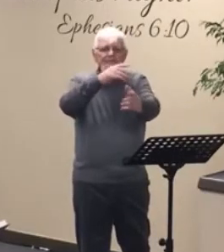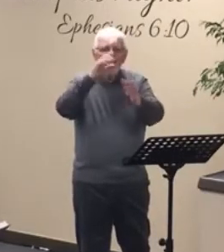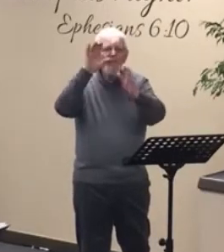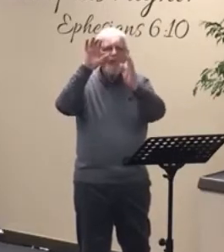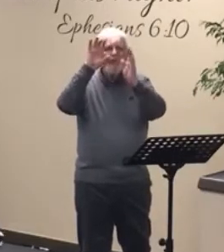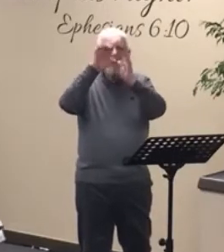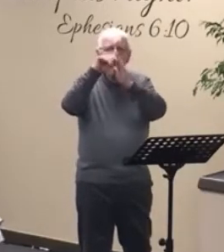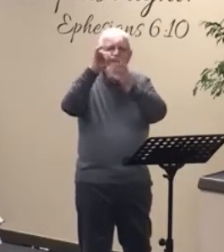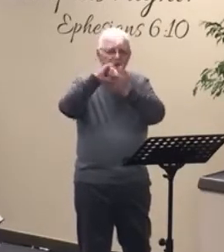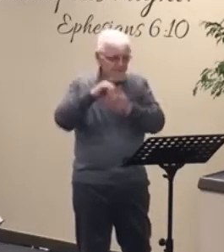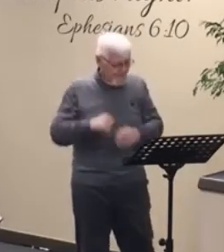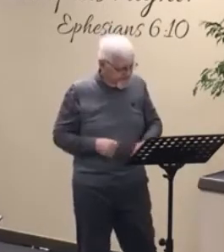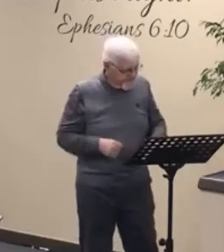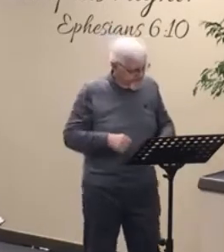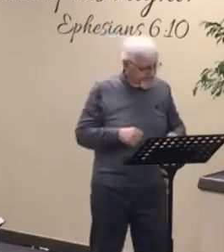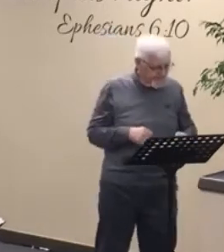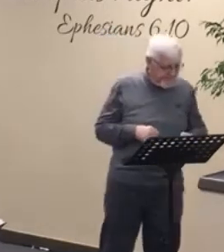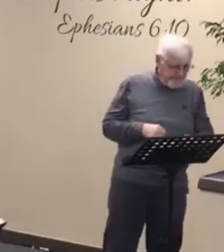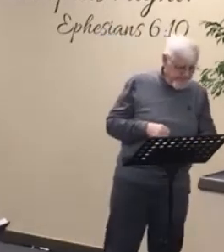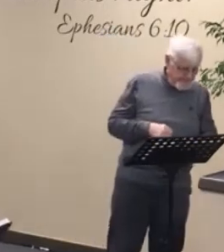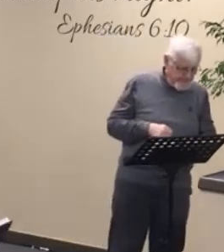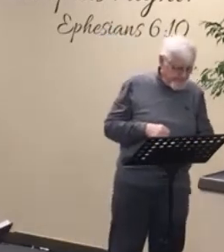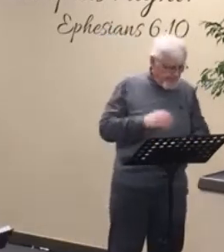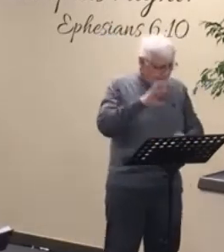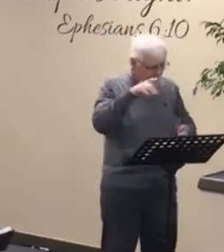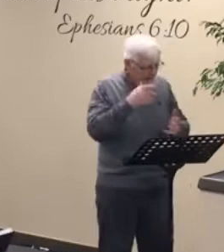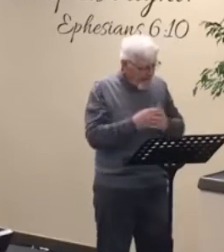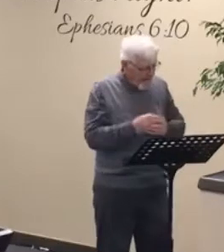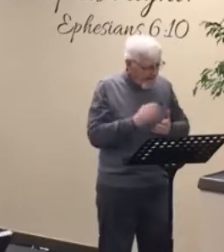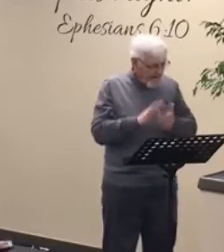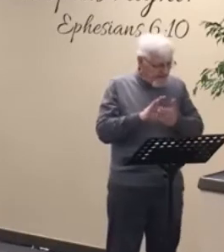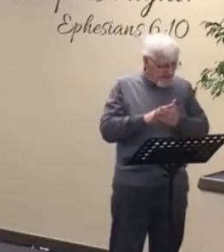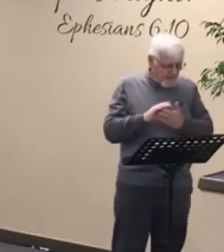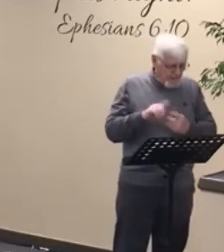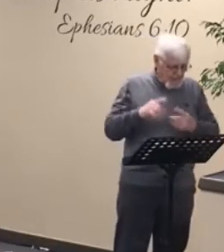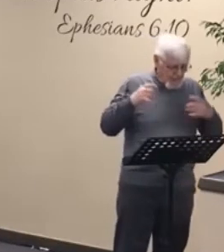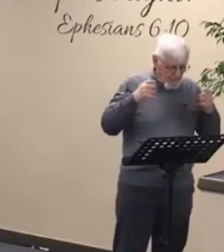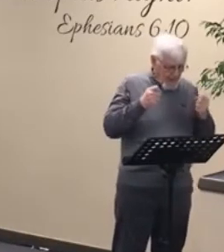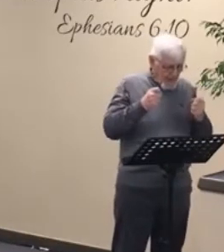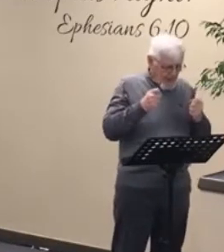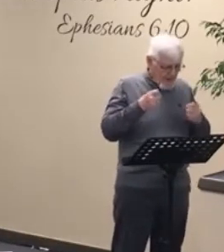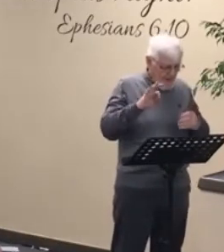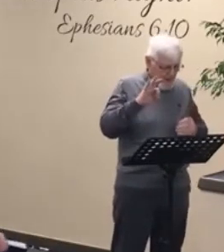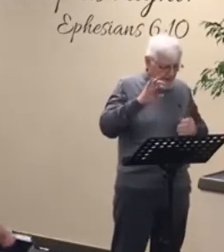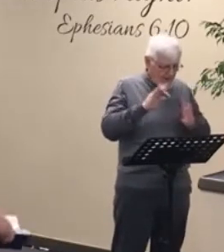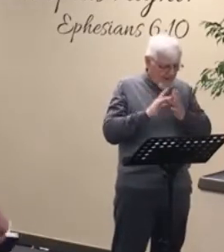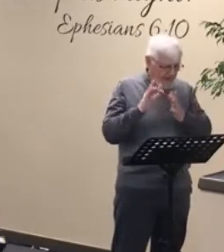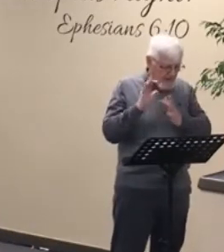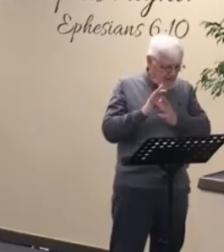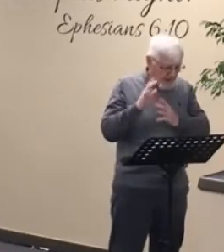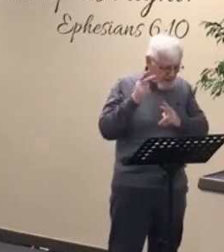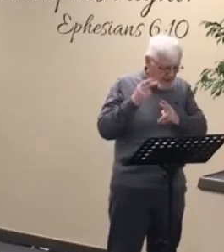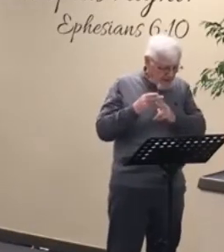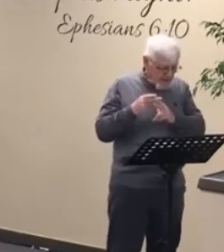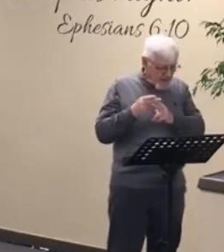heaven. All right? On the first verse. All hail the...